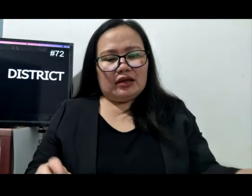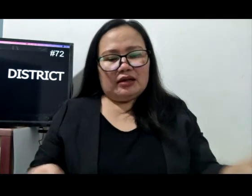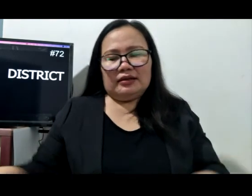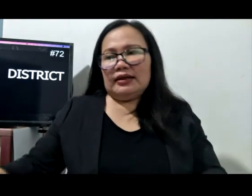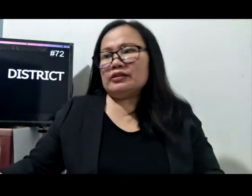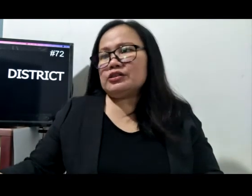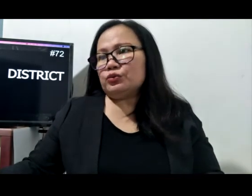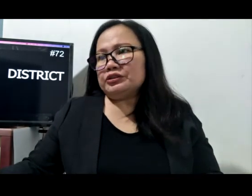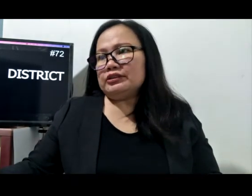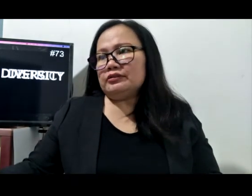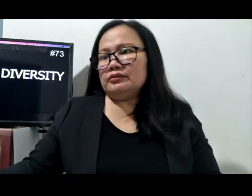Next word,